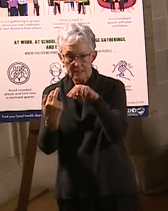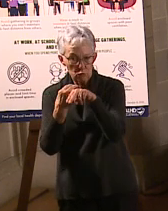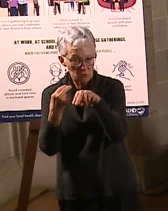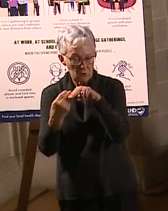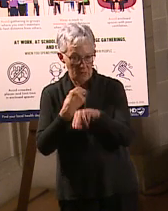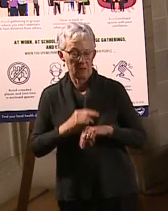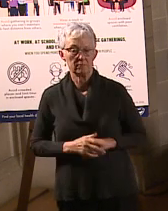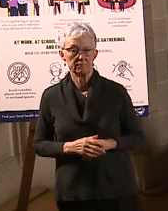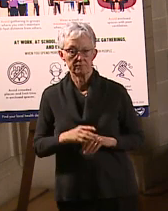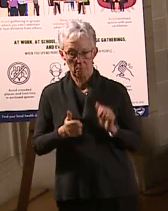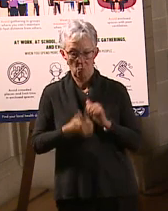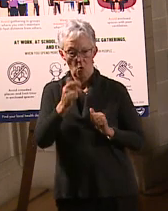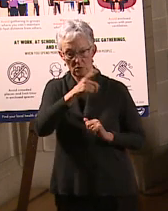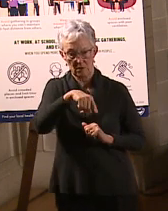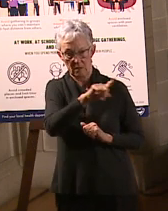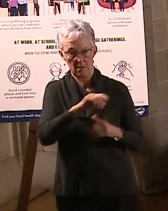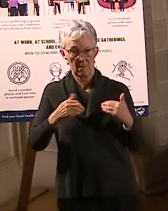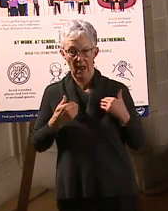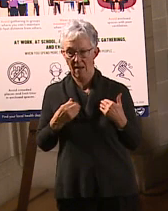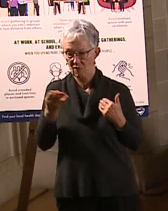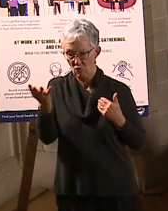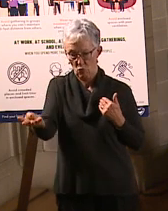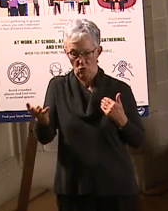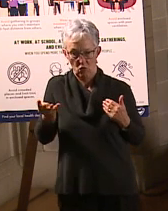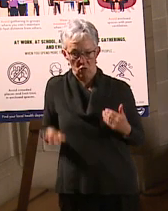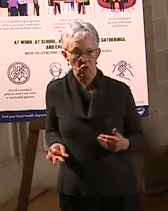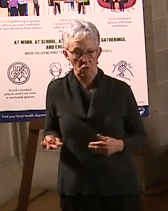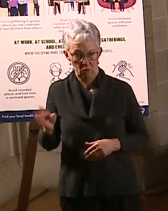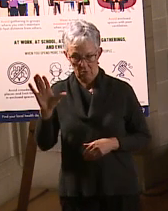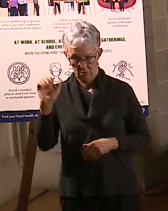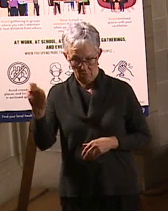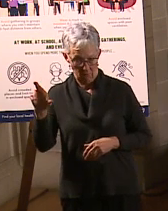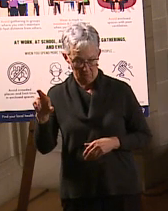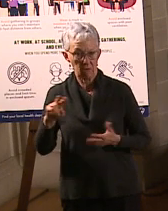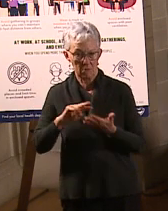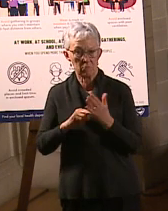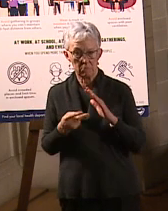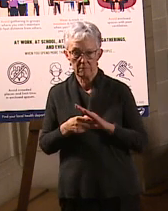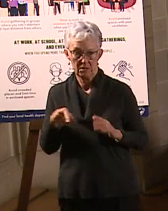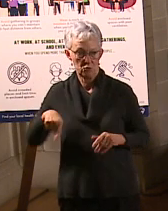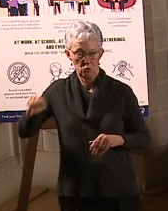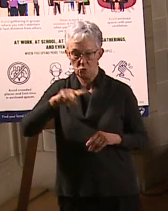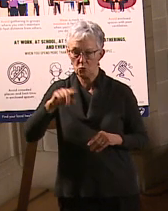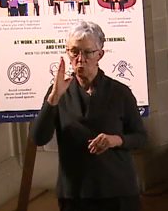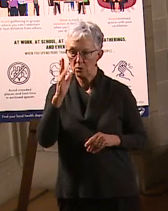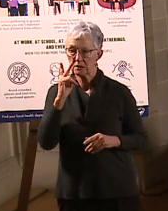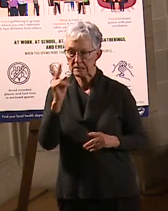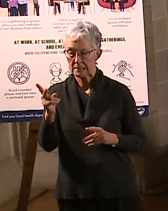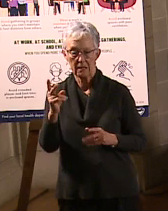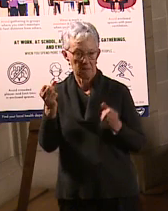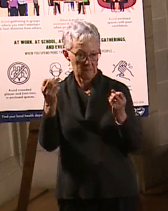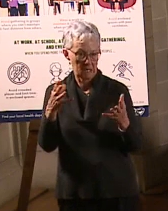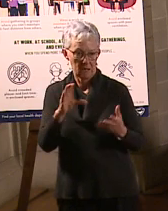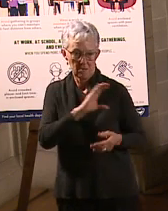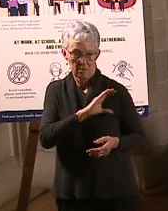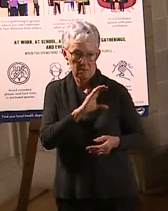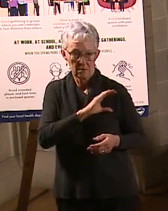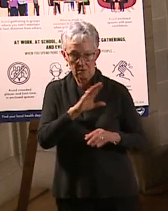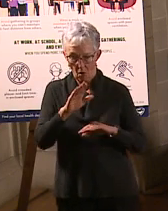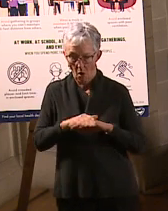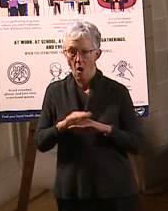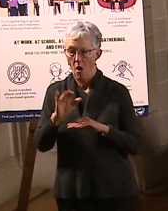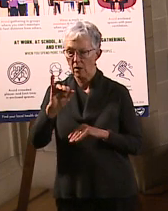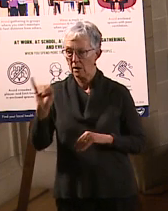vehicles, and so our motoring public will see troopers all along I-80 and the other state routes.